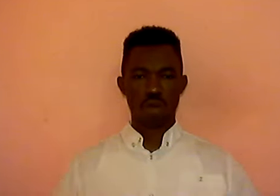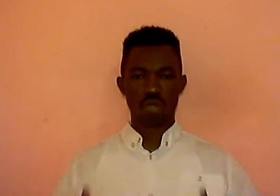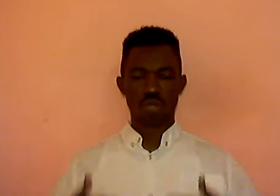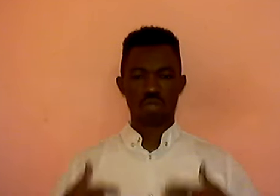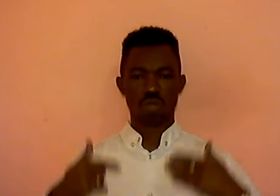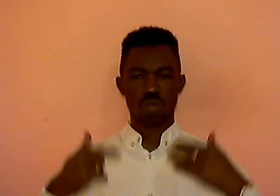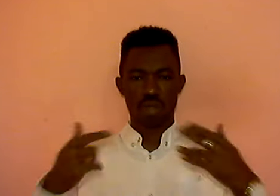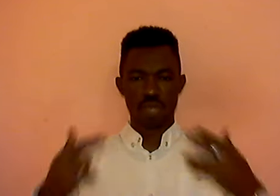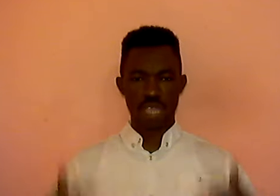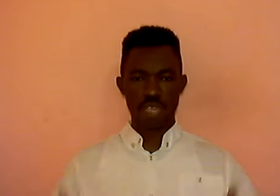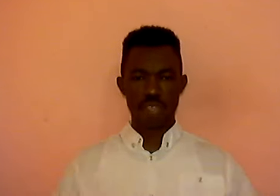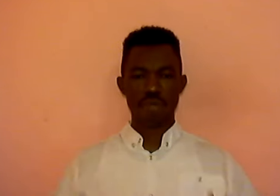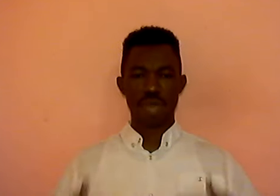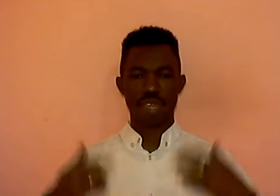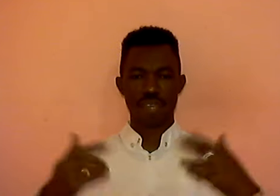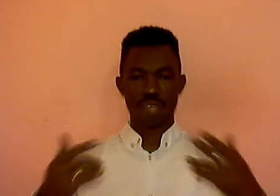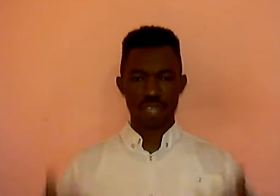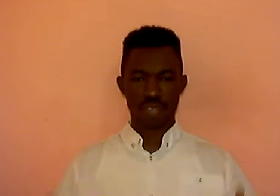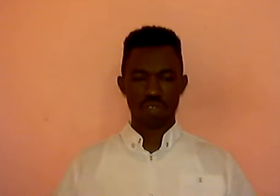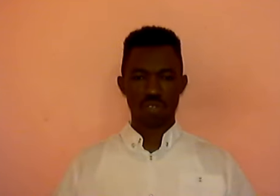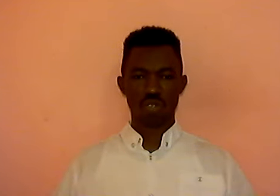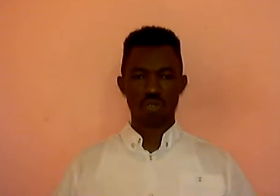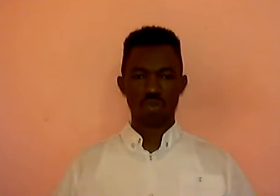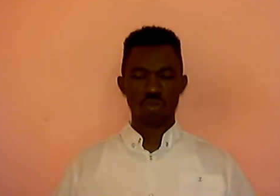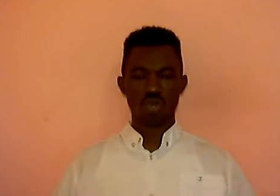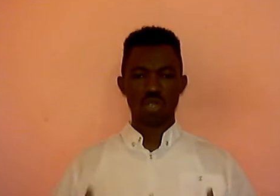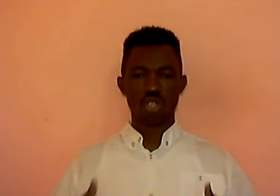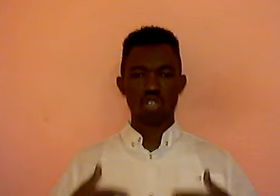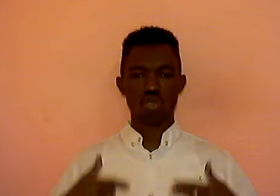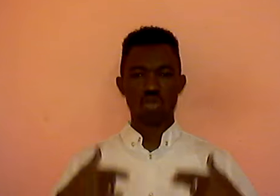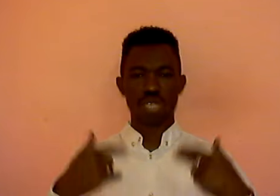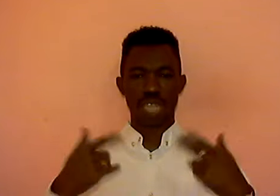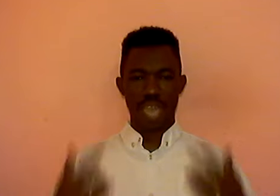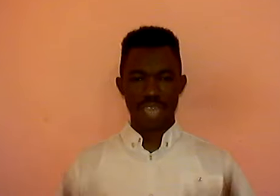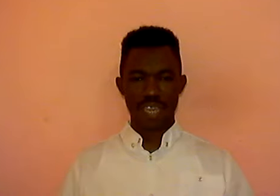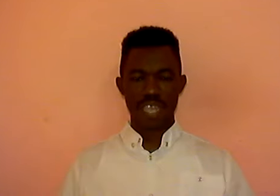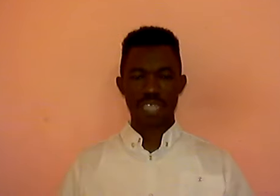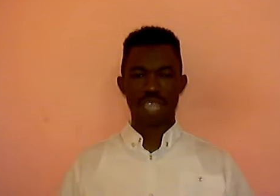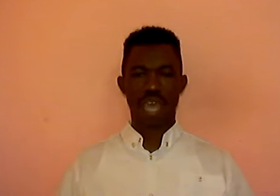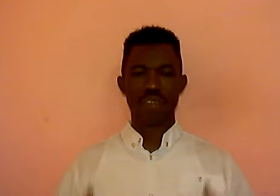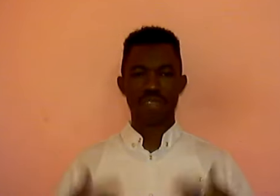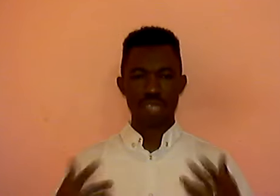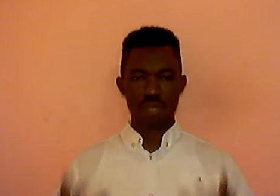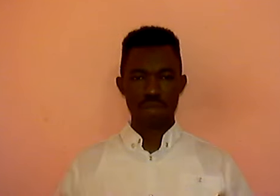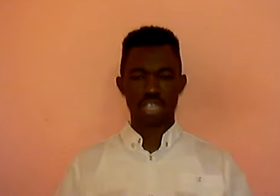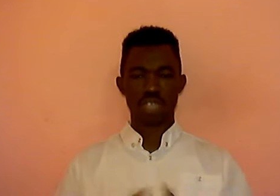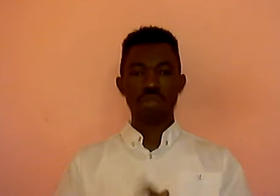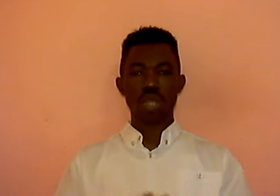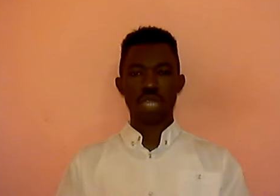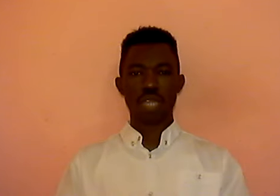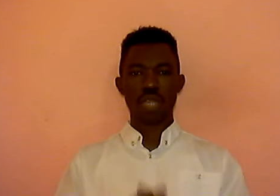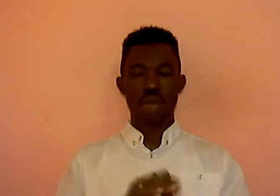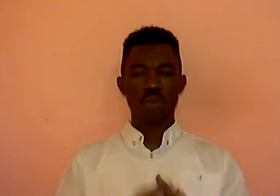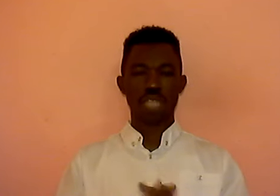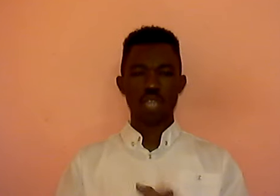keep transforming us day by day, into his likeness and image. Okay, now I want to tell you